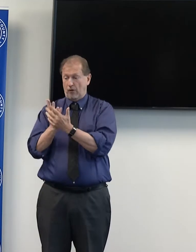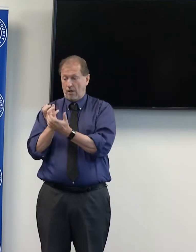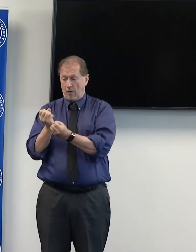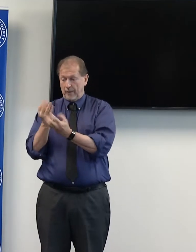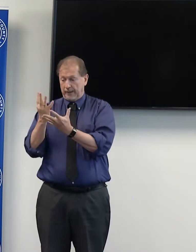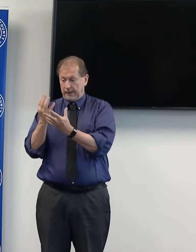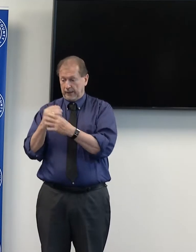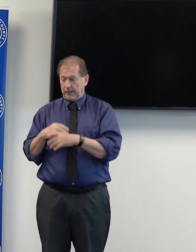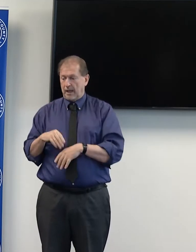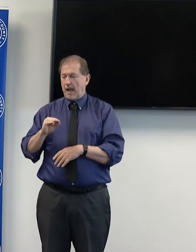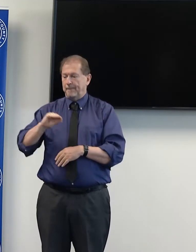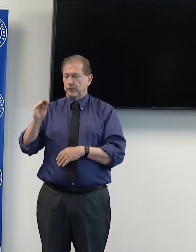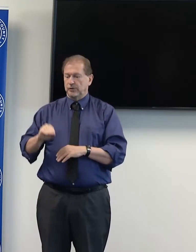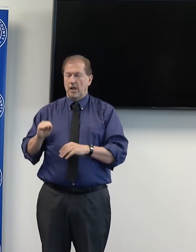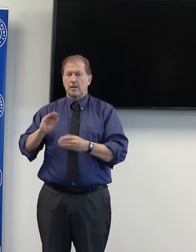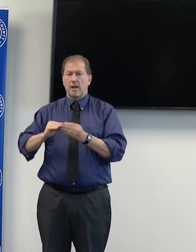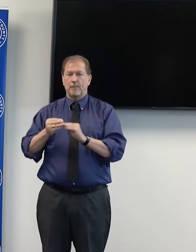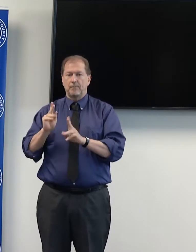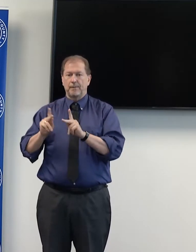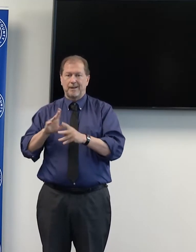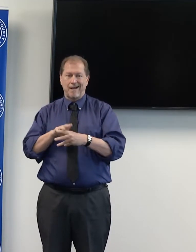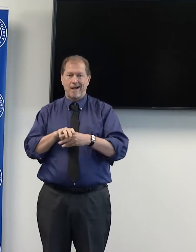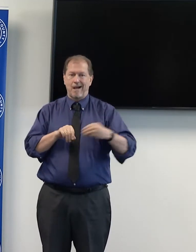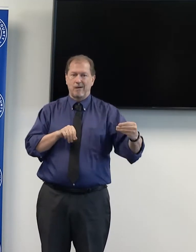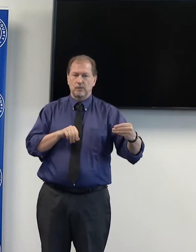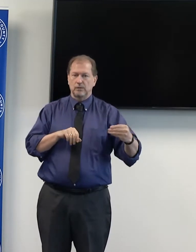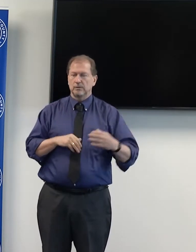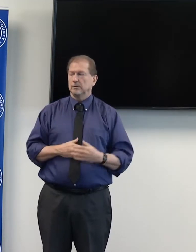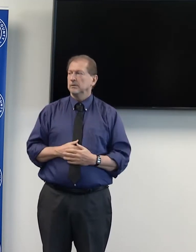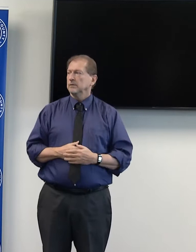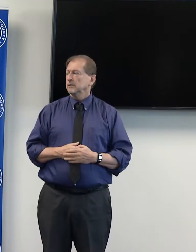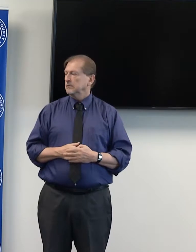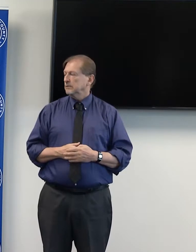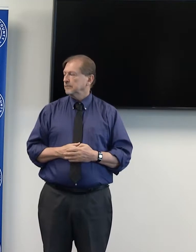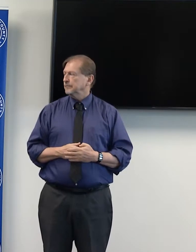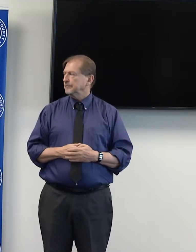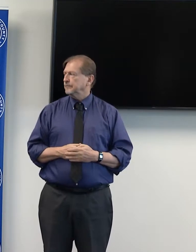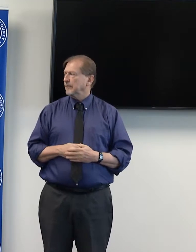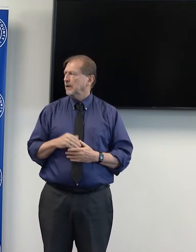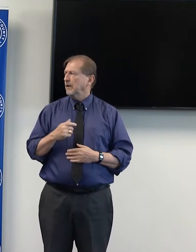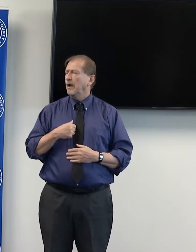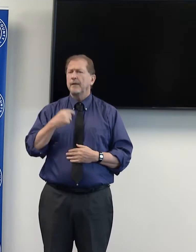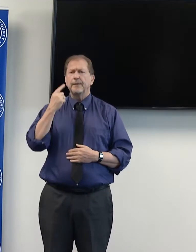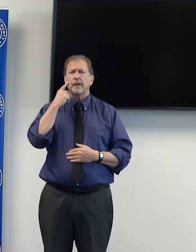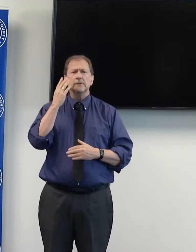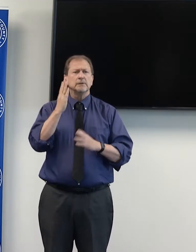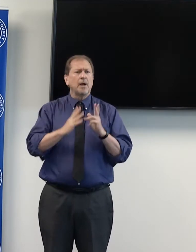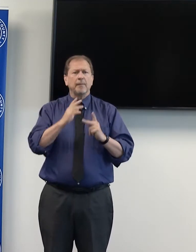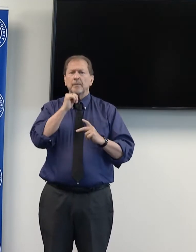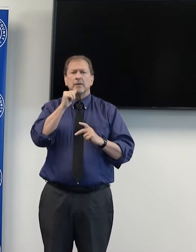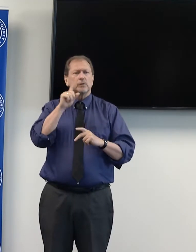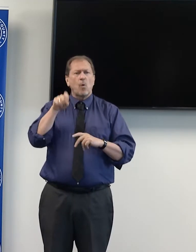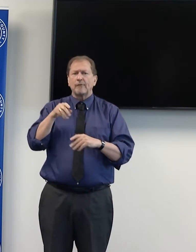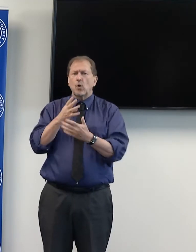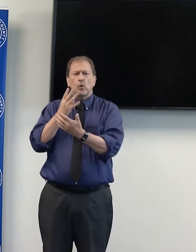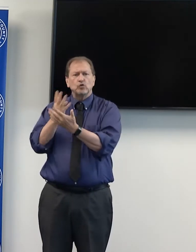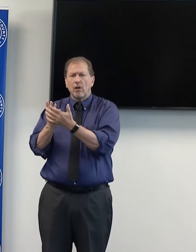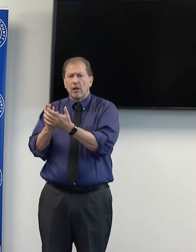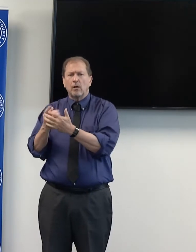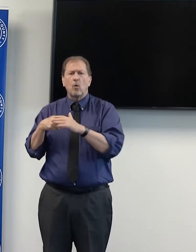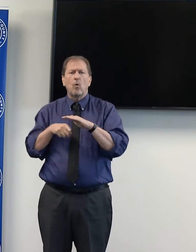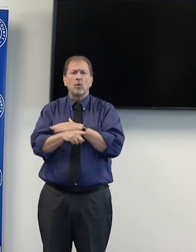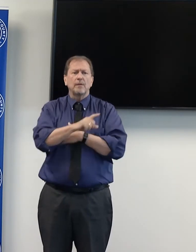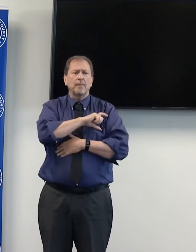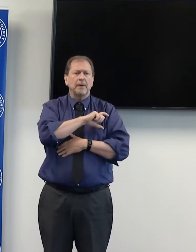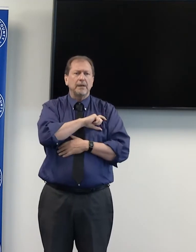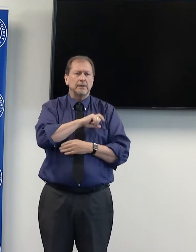have bonded out? Now, my understanding is that some people bond out at the police stations,